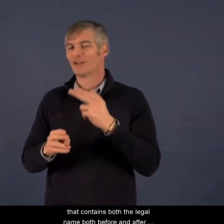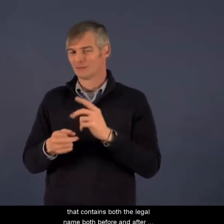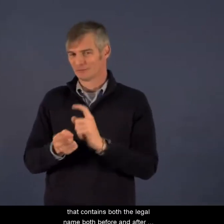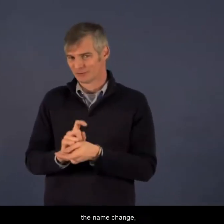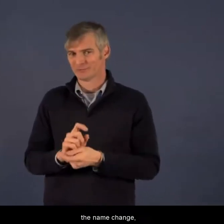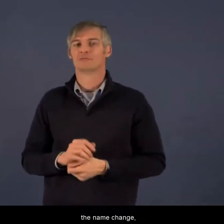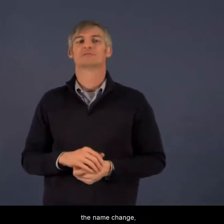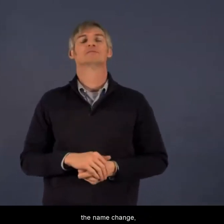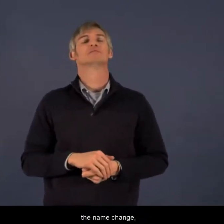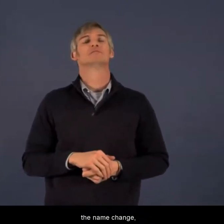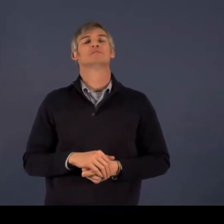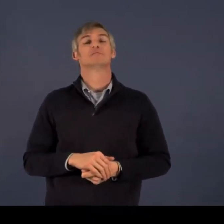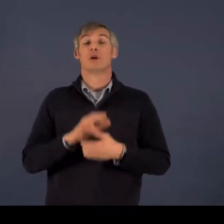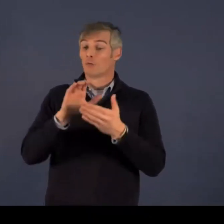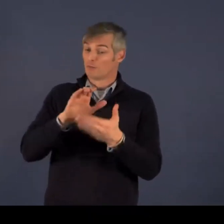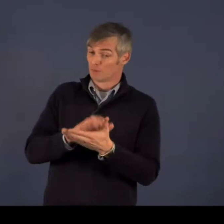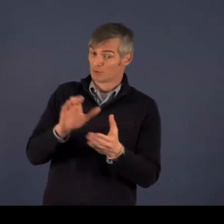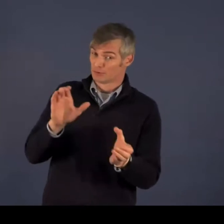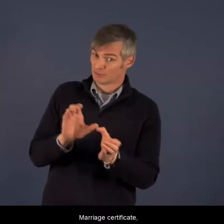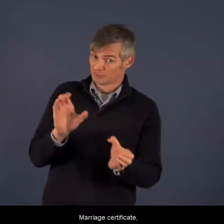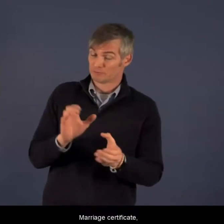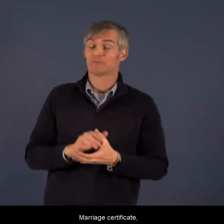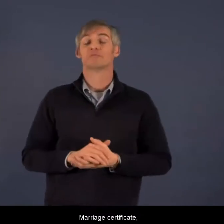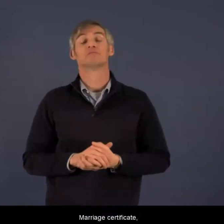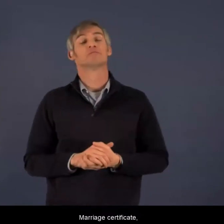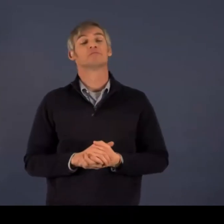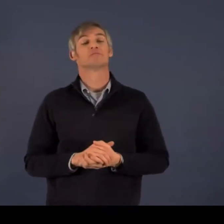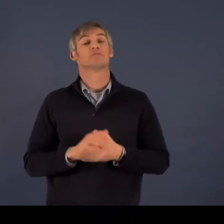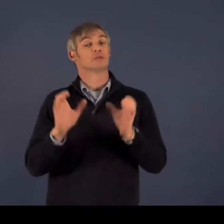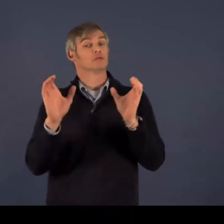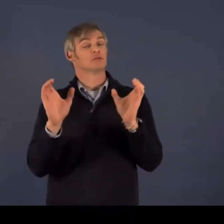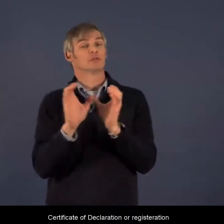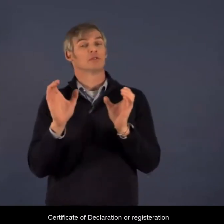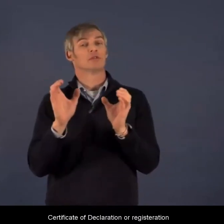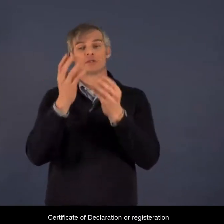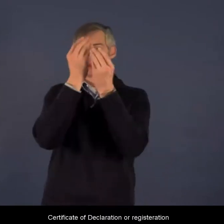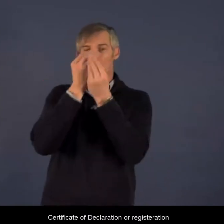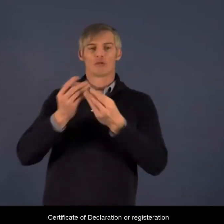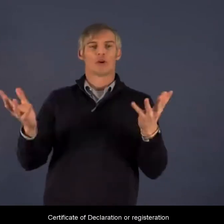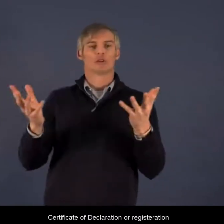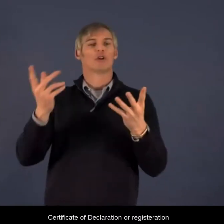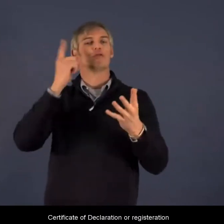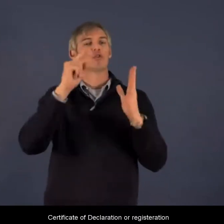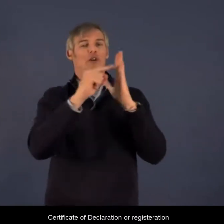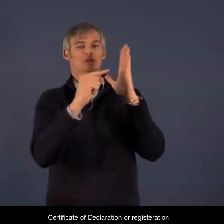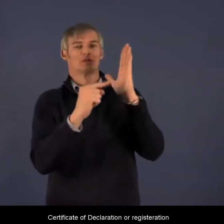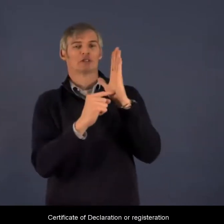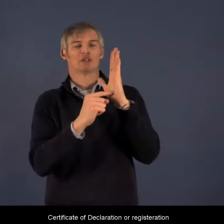and after the name change, marriage certificate certificate of declaration or